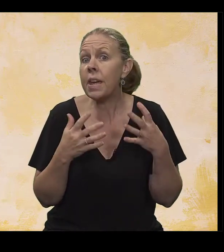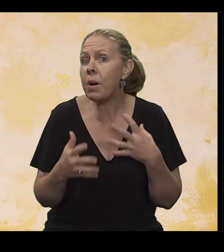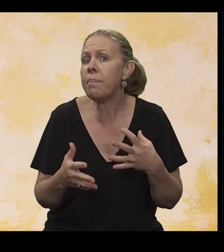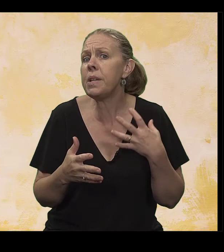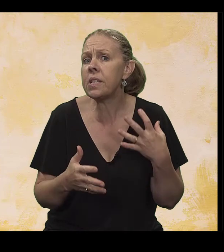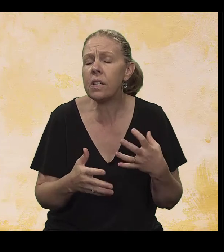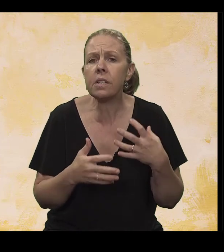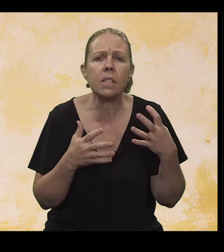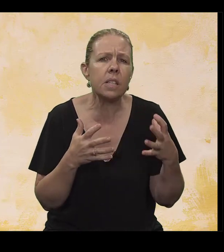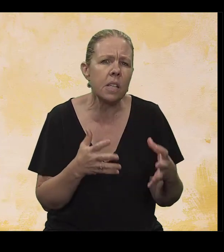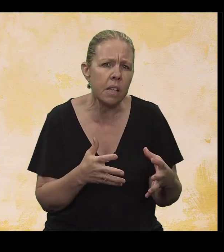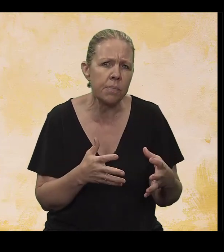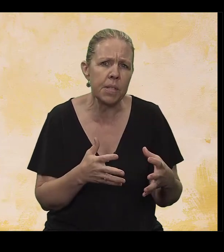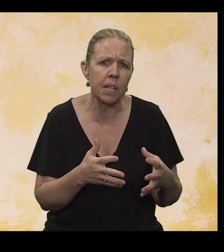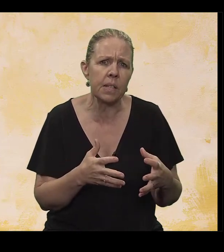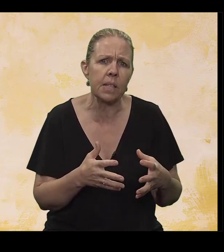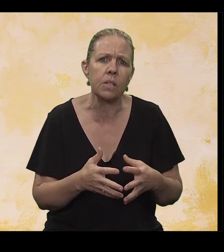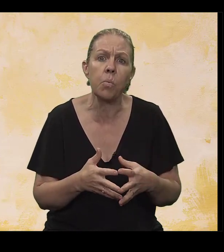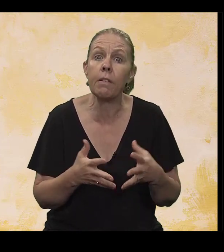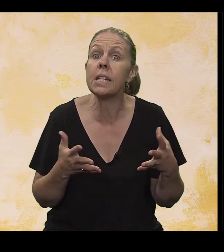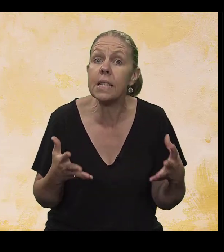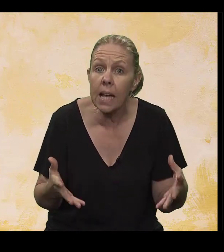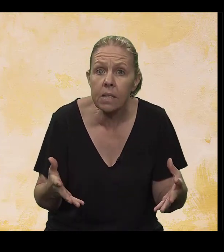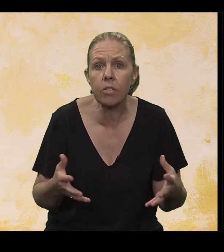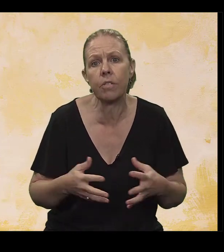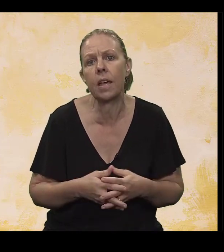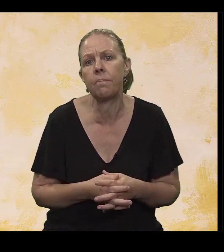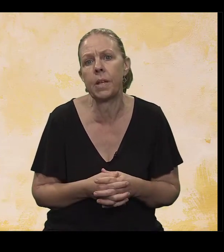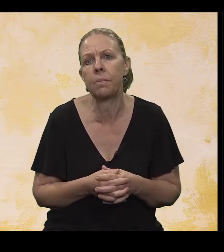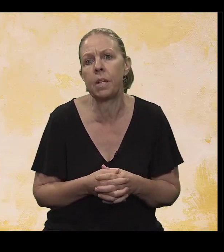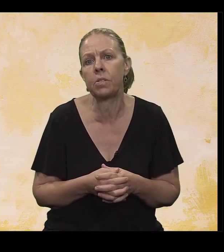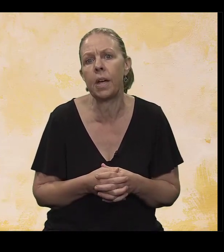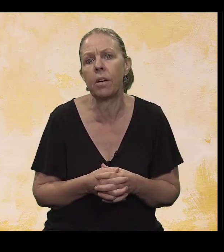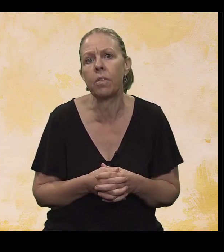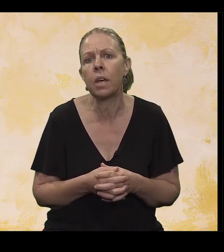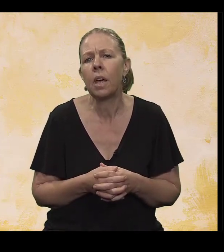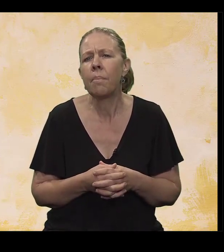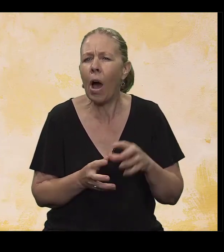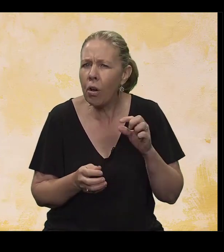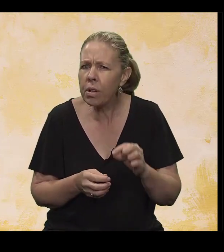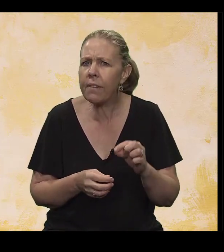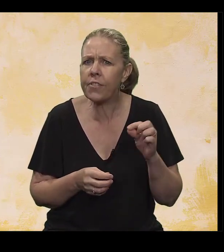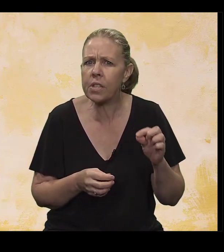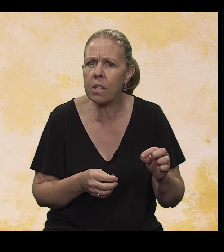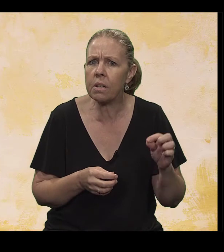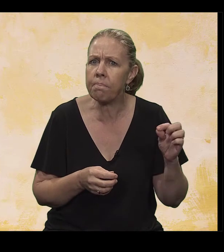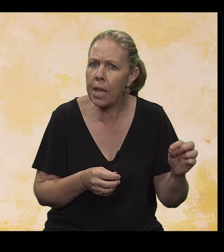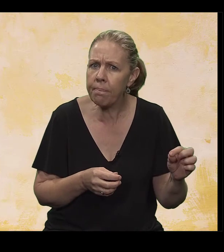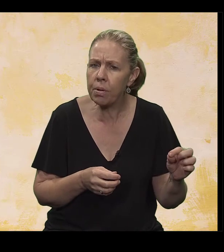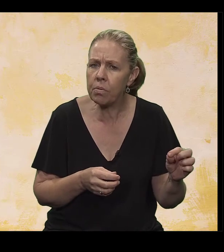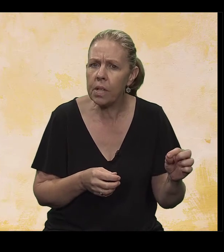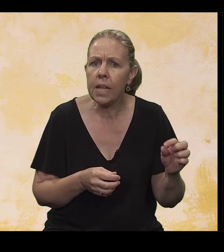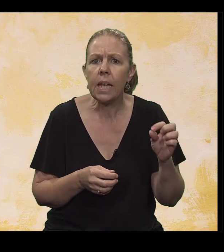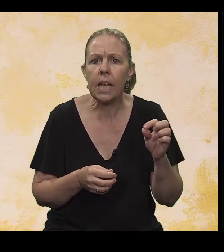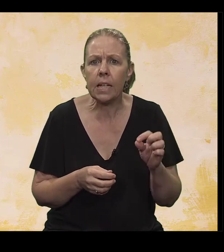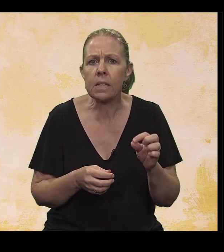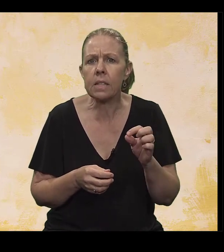might be certain circumstances where it does create better mental health, but only for certain people in